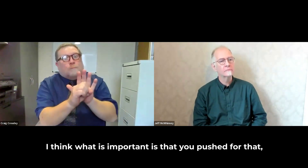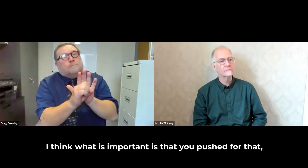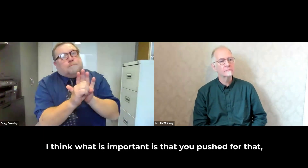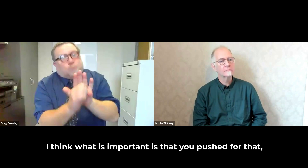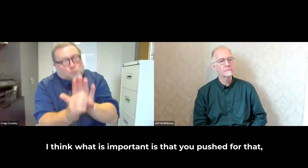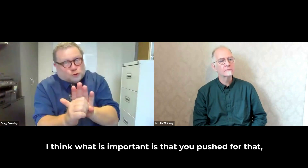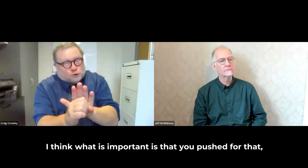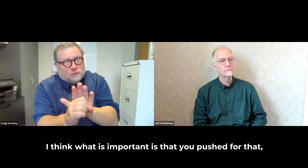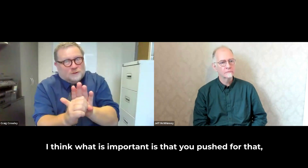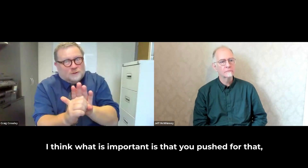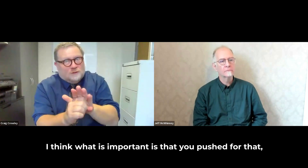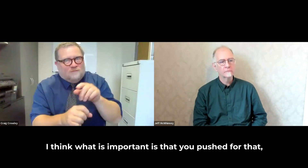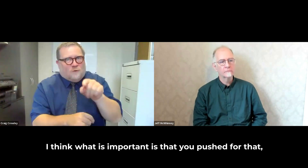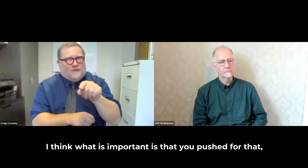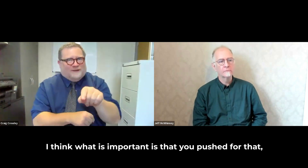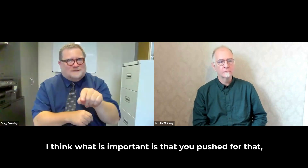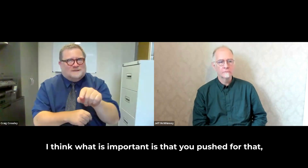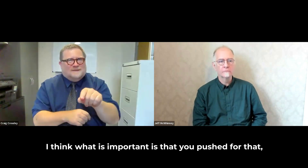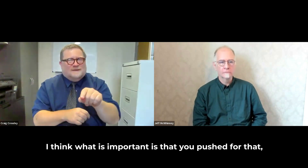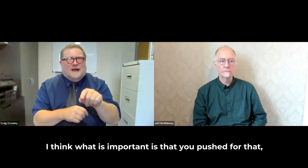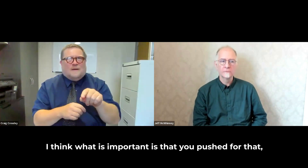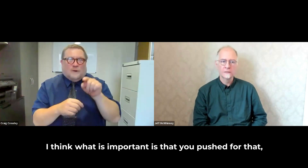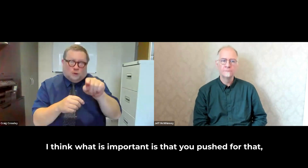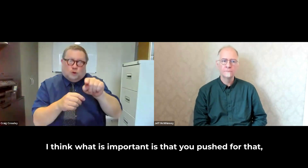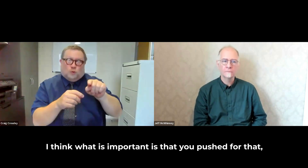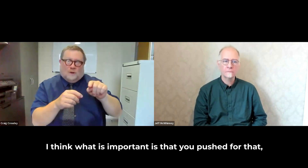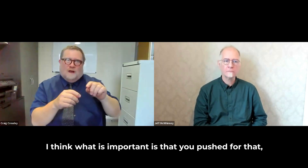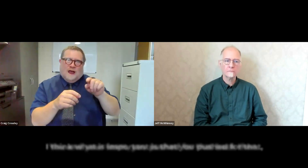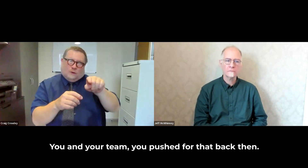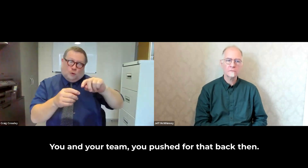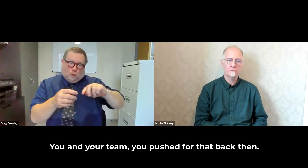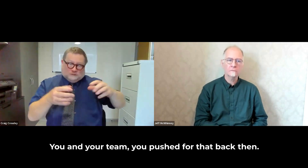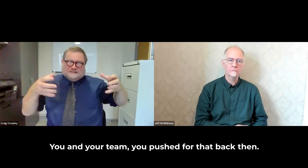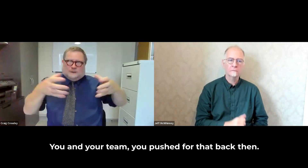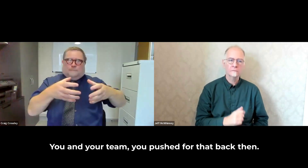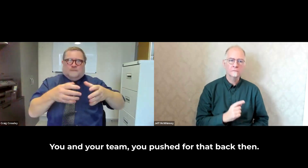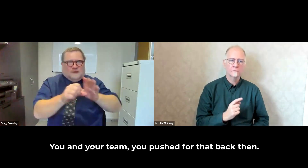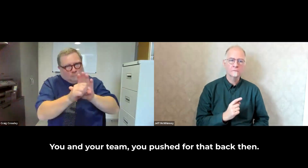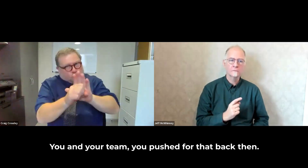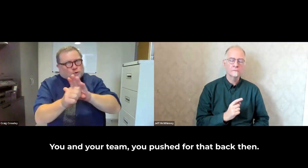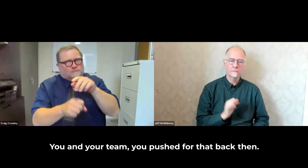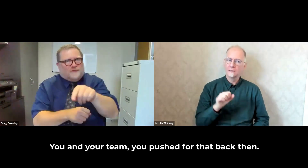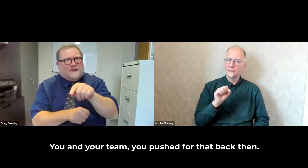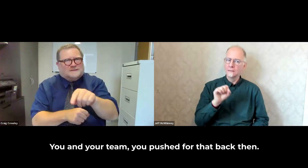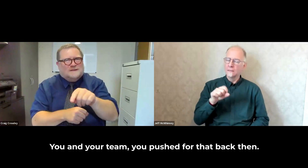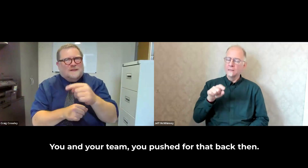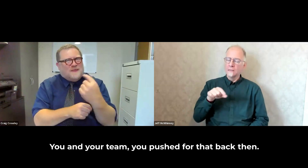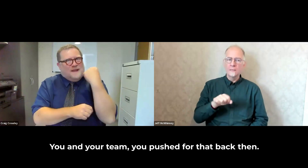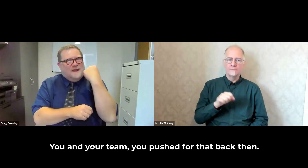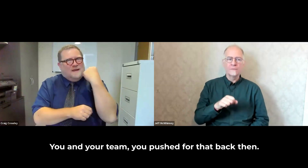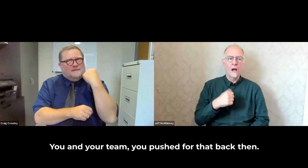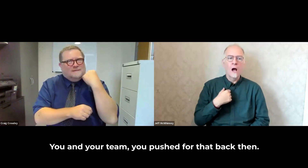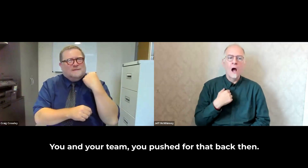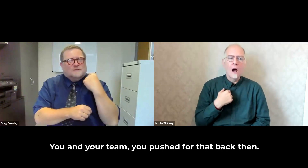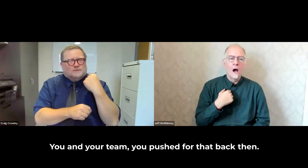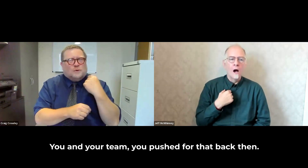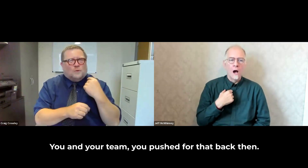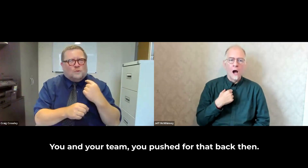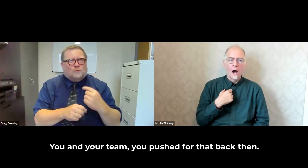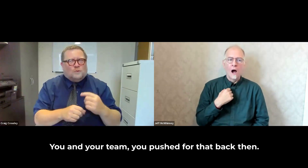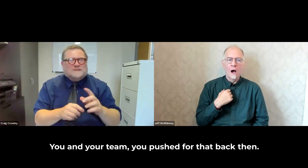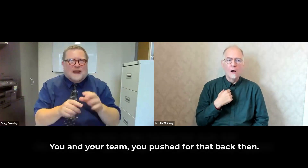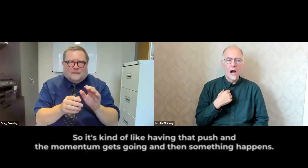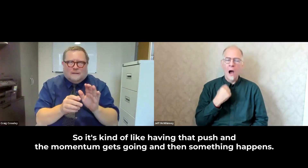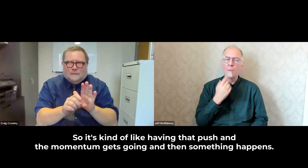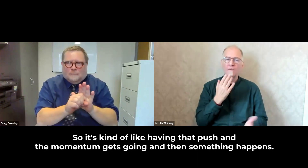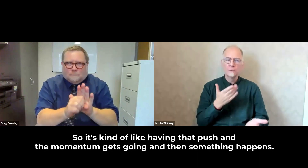is important is that you pushed for that. I mean, you and your team, you pushed for that back then.